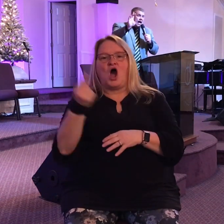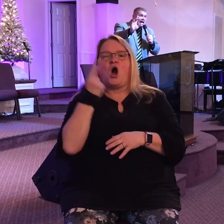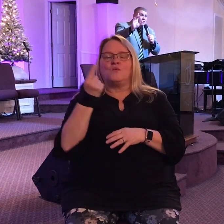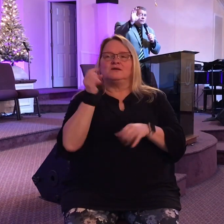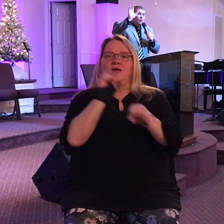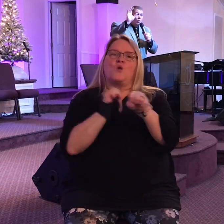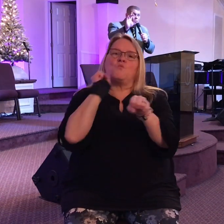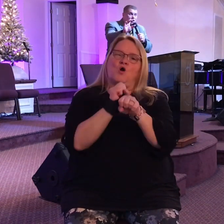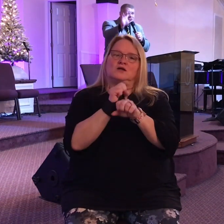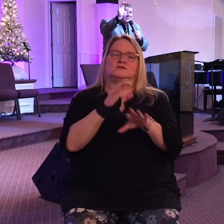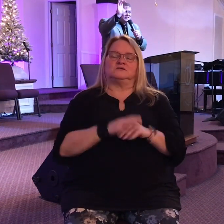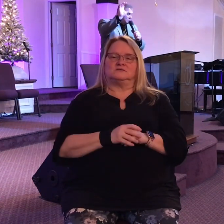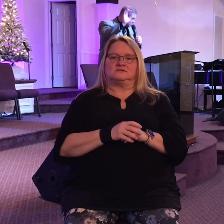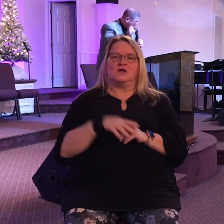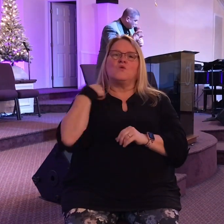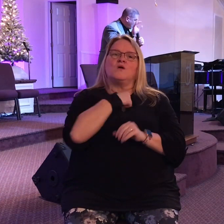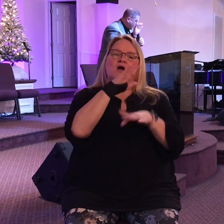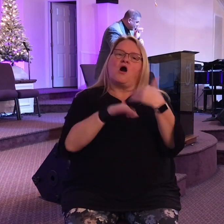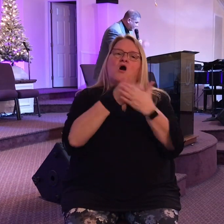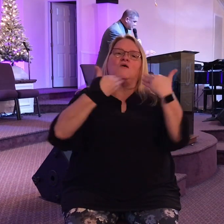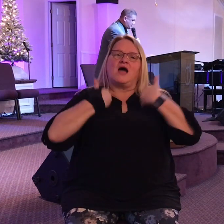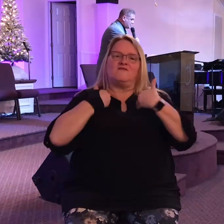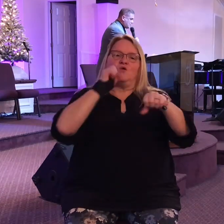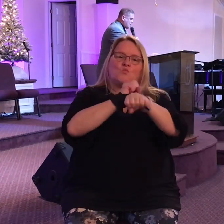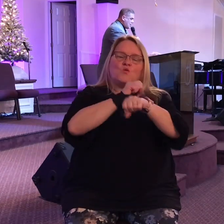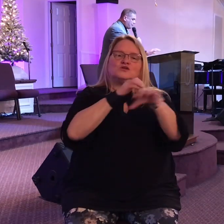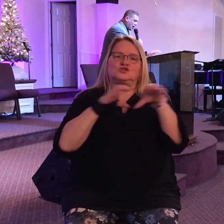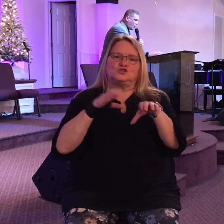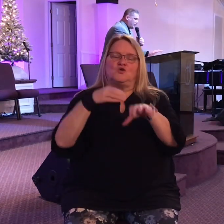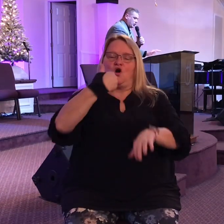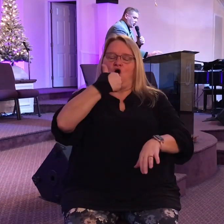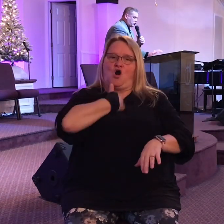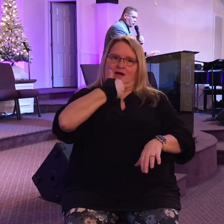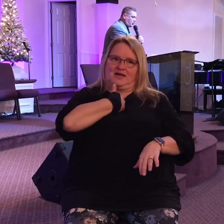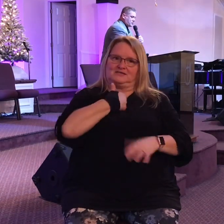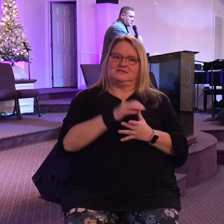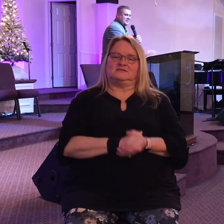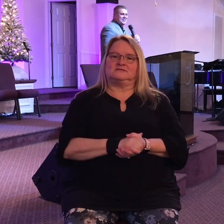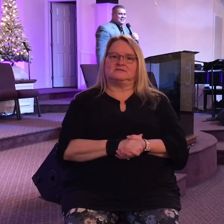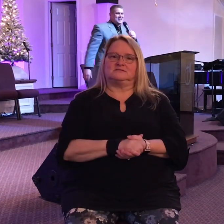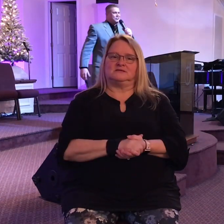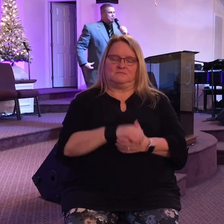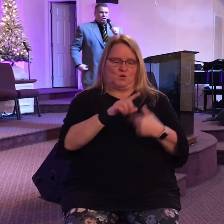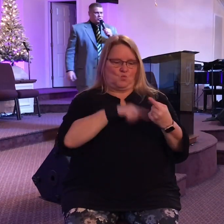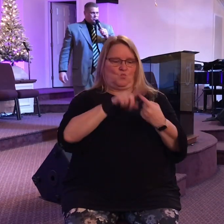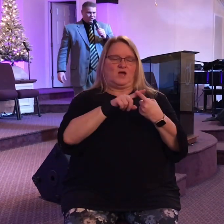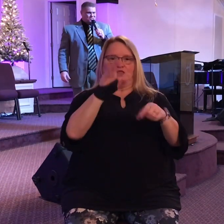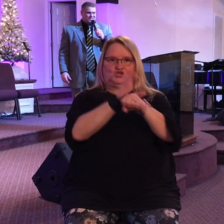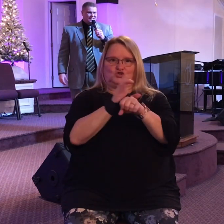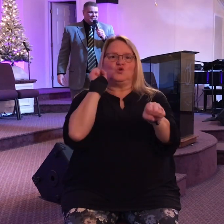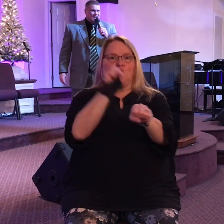all have work to do on us. But when the church works, the